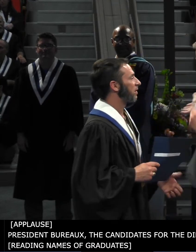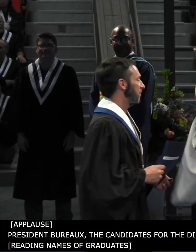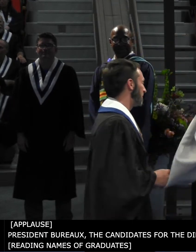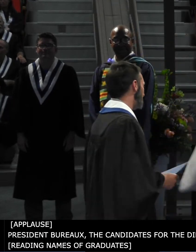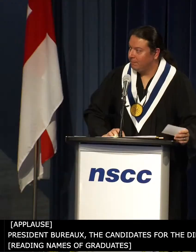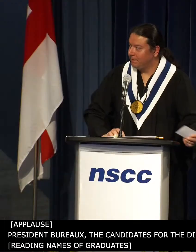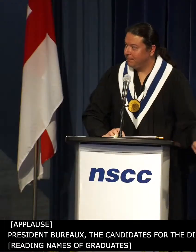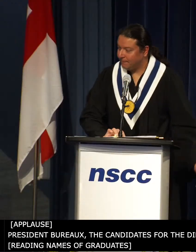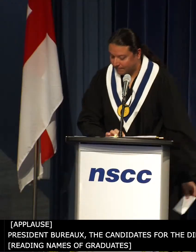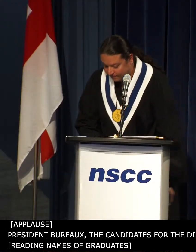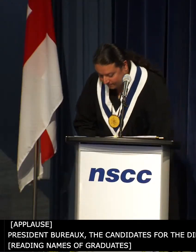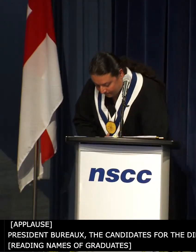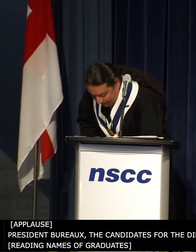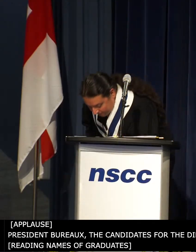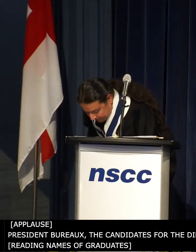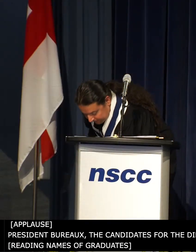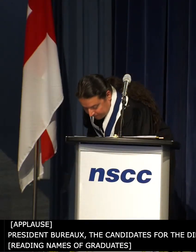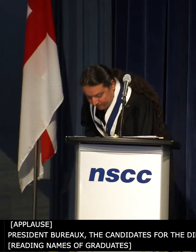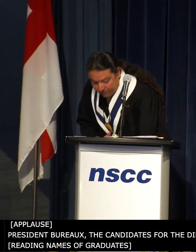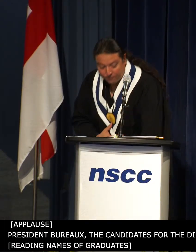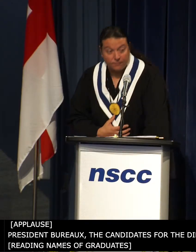Lauren McKibben.